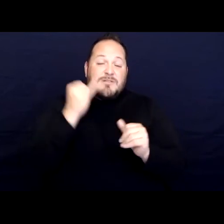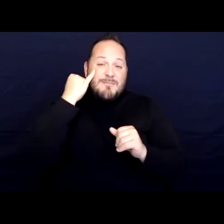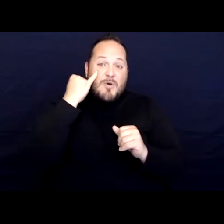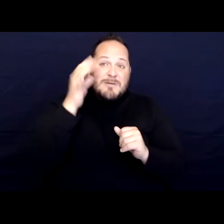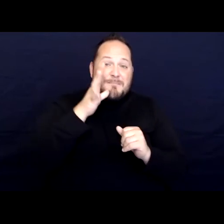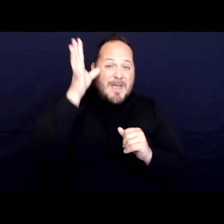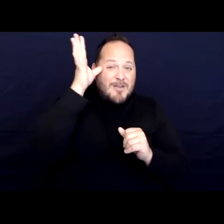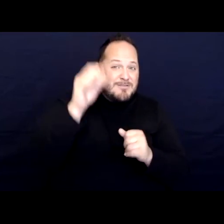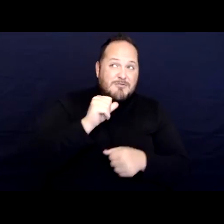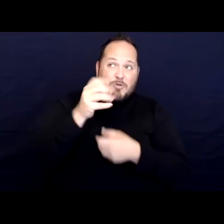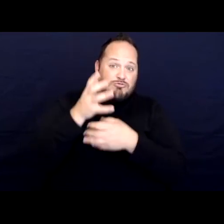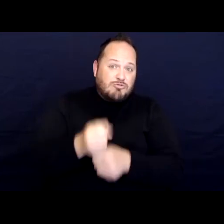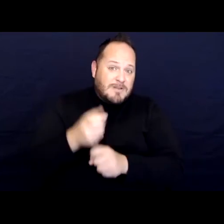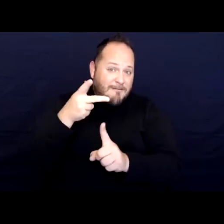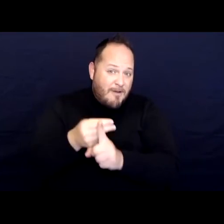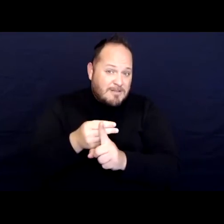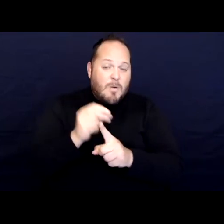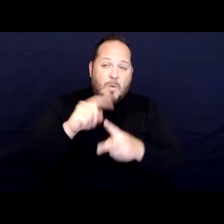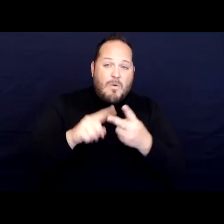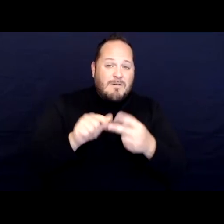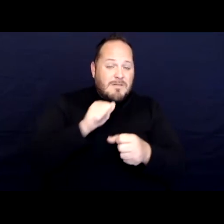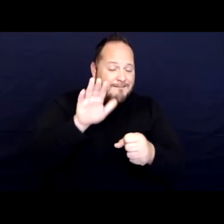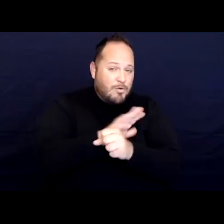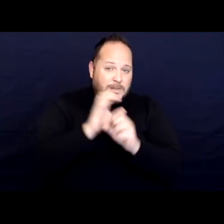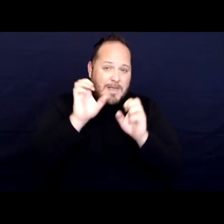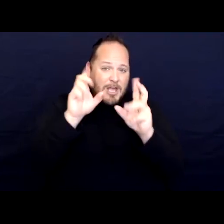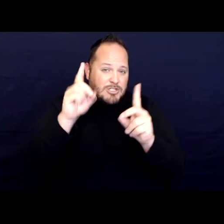not fully educated about